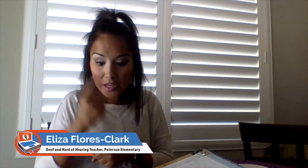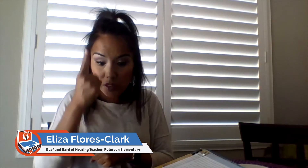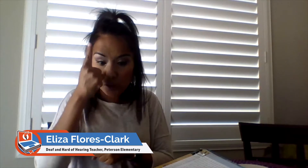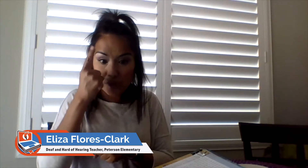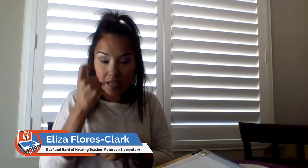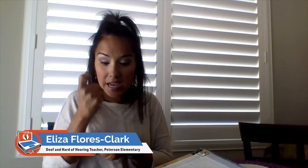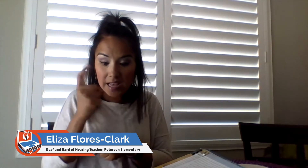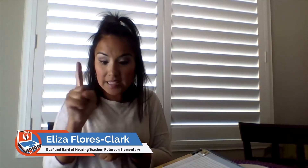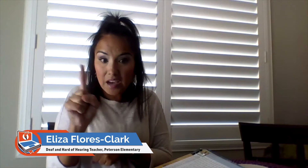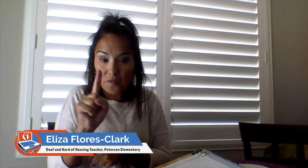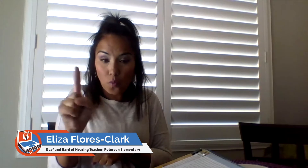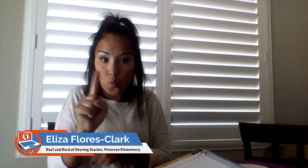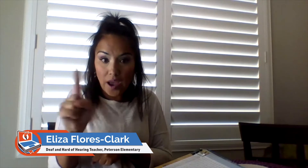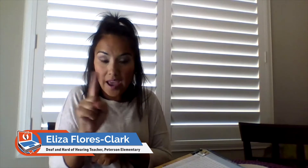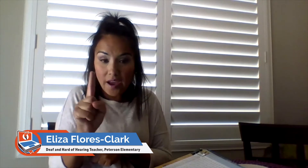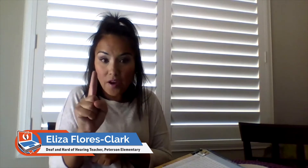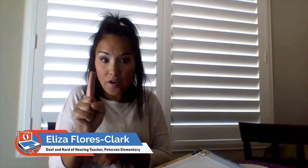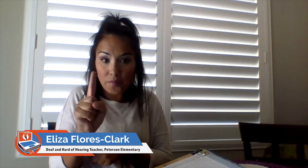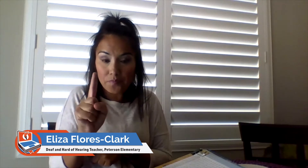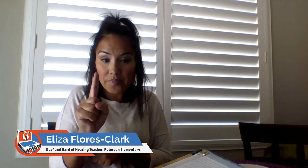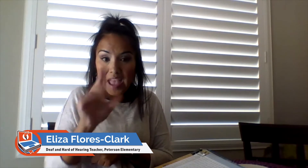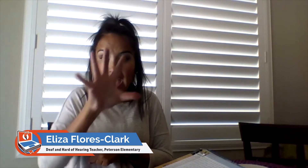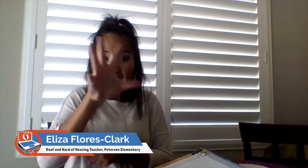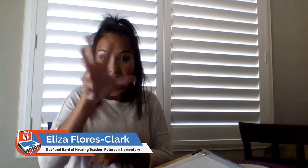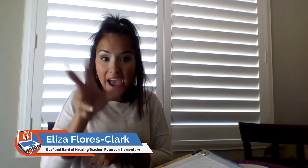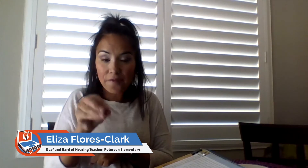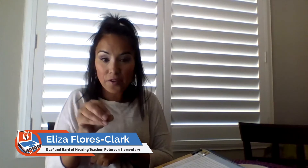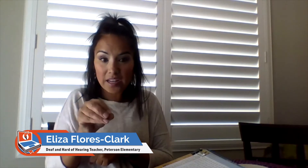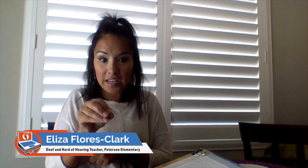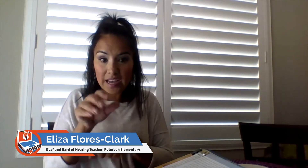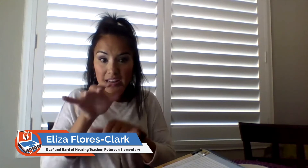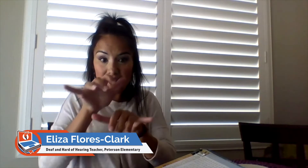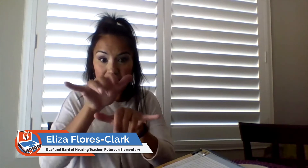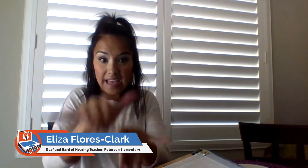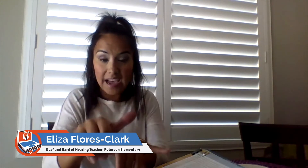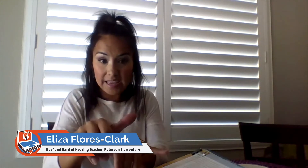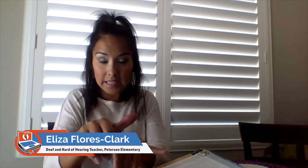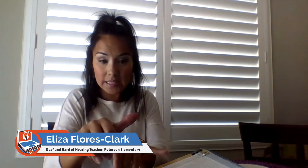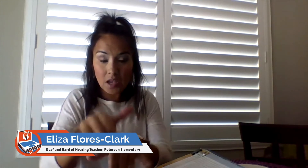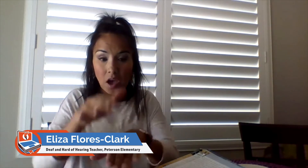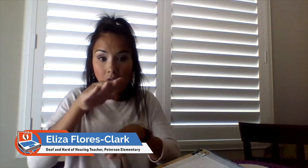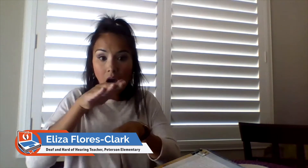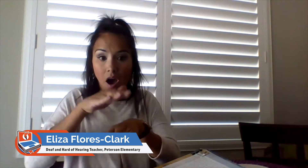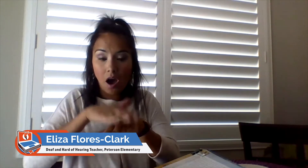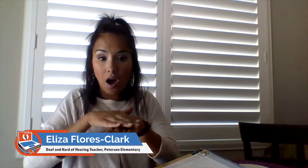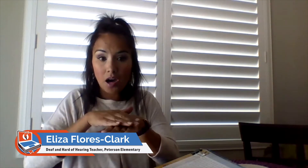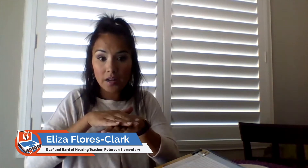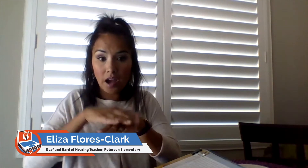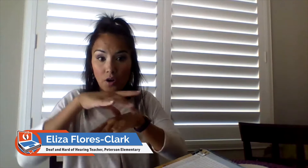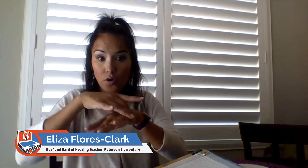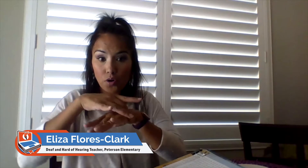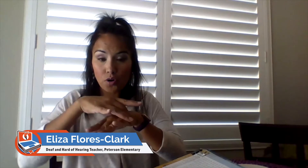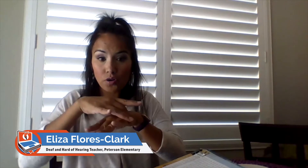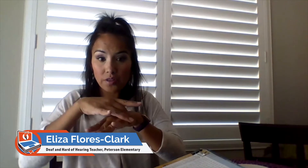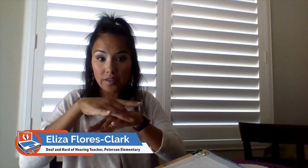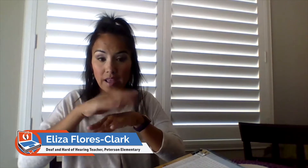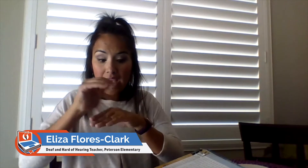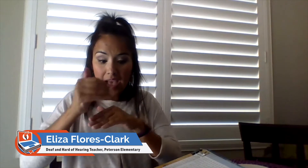So because where Africa kind of lies on our earth, how